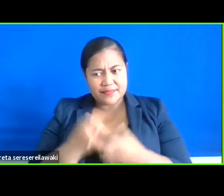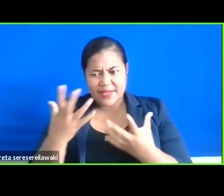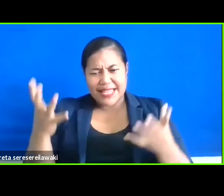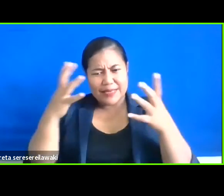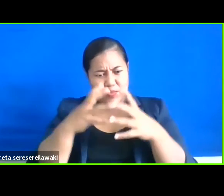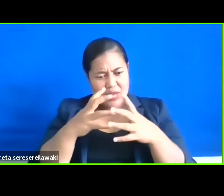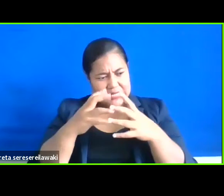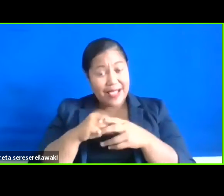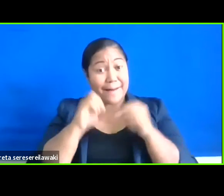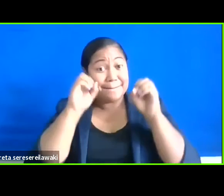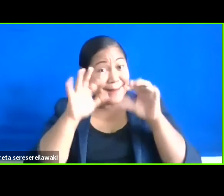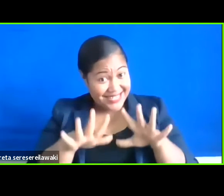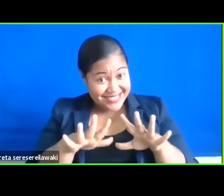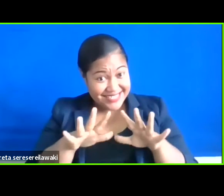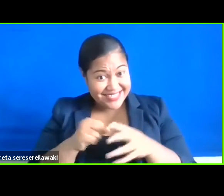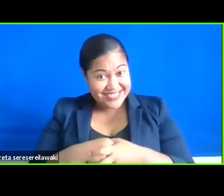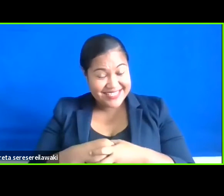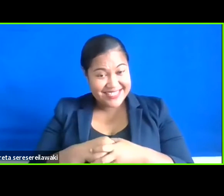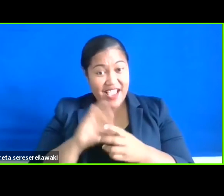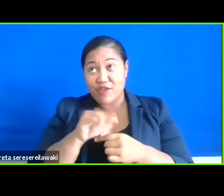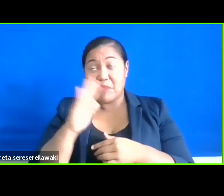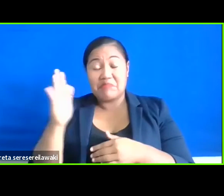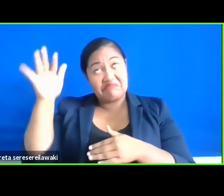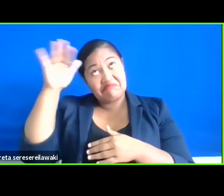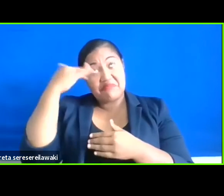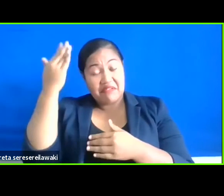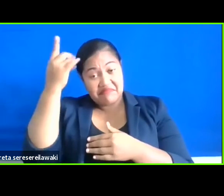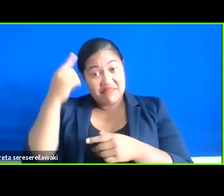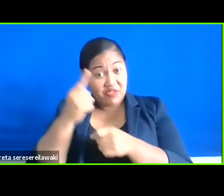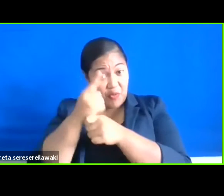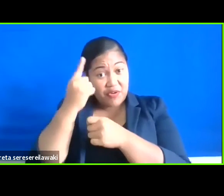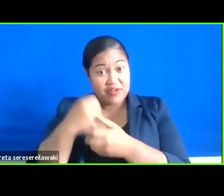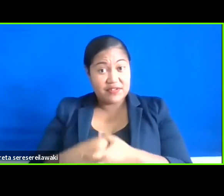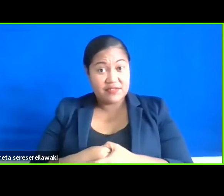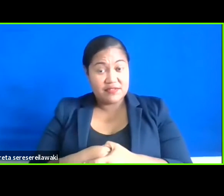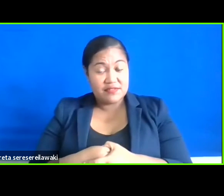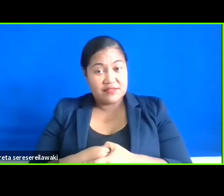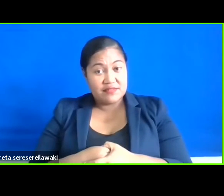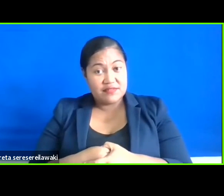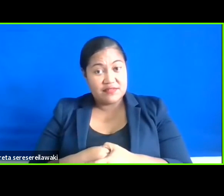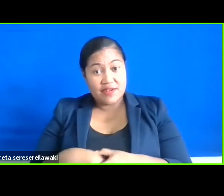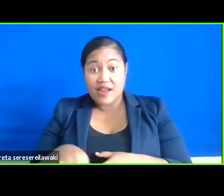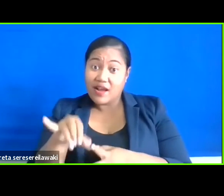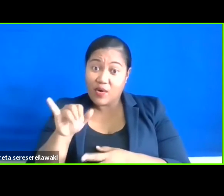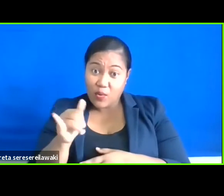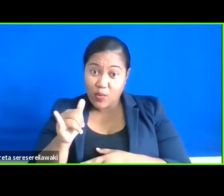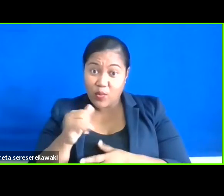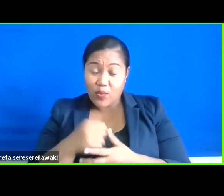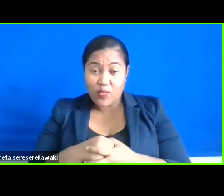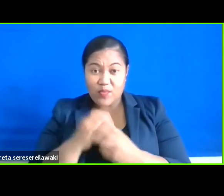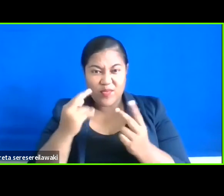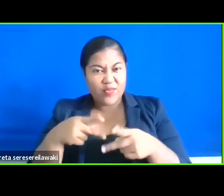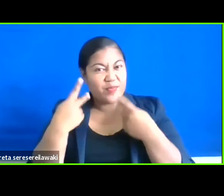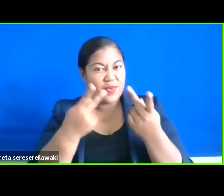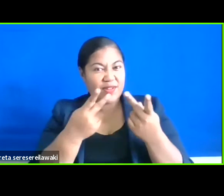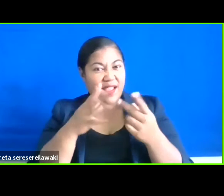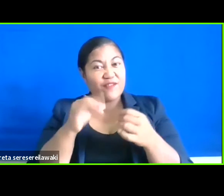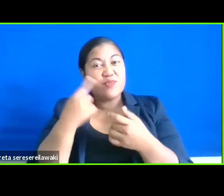Whether it's blessing from above. All. For all the provisions from the creations.